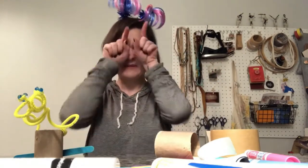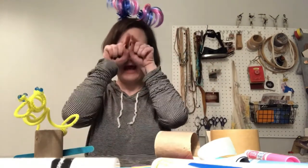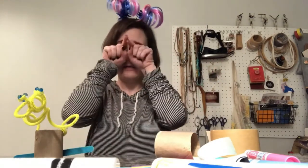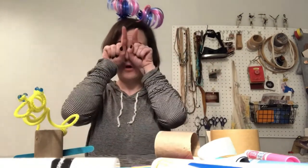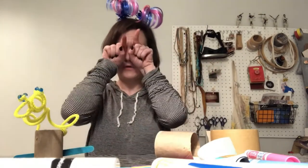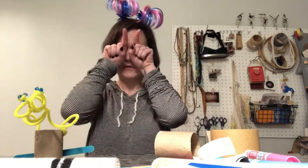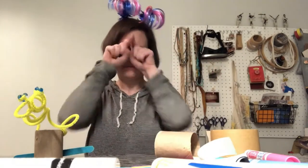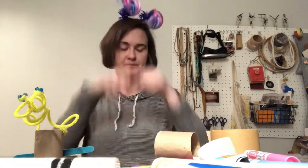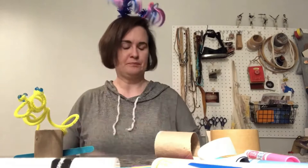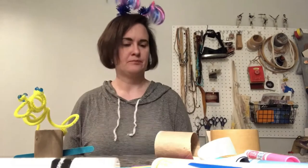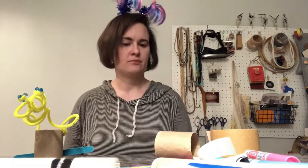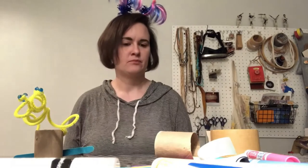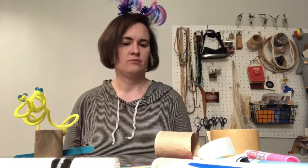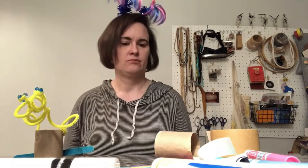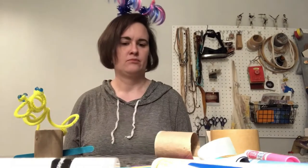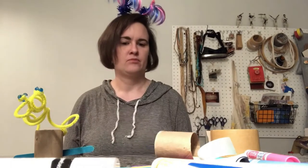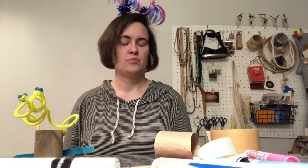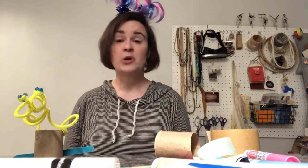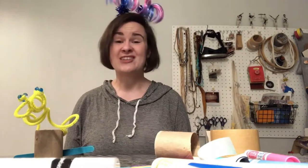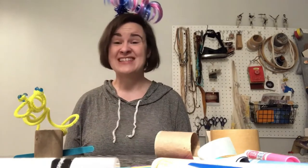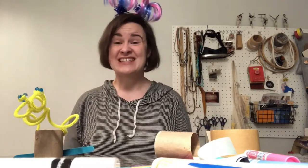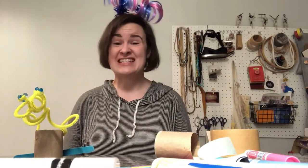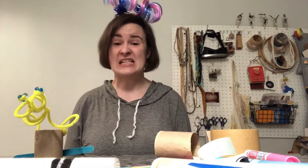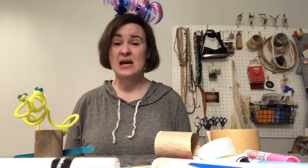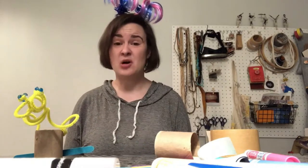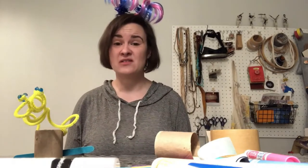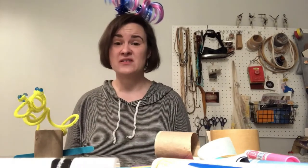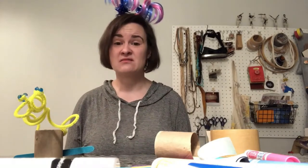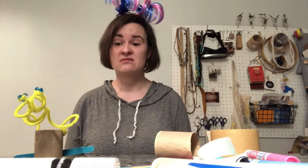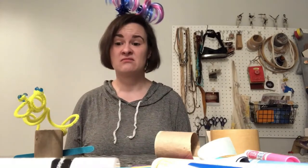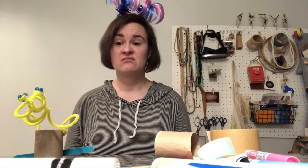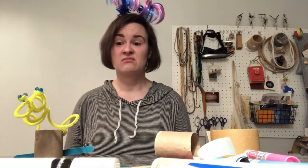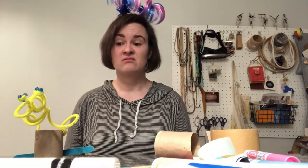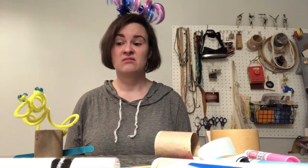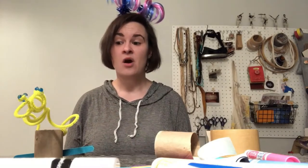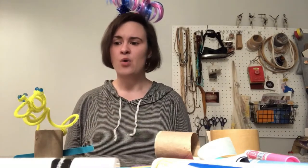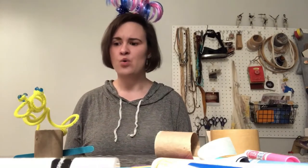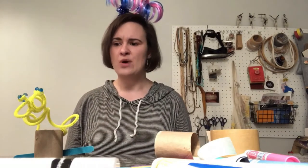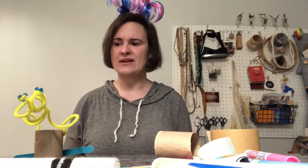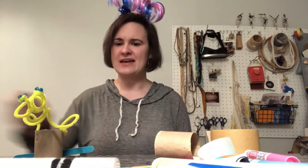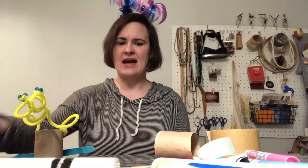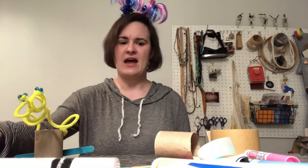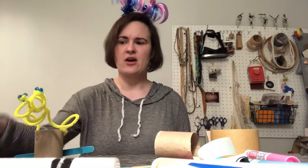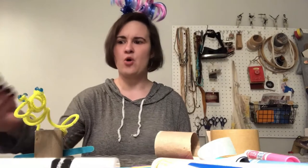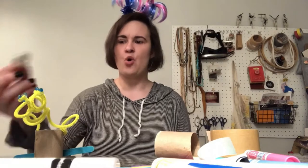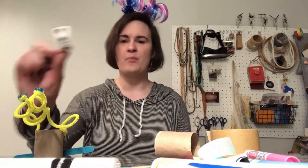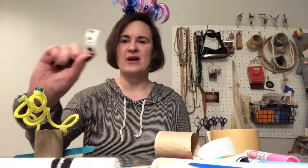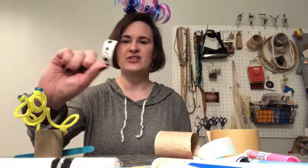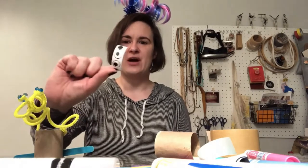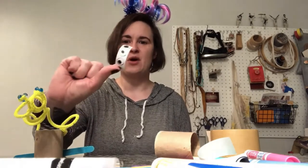some eyeballs, put on 16 eyeballs. Ooh, I like that. I got a whole bunch of eyeballs.